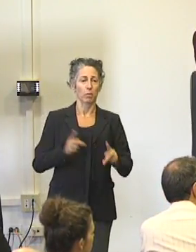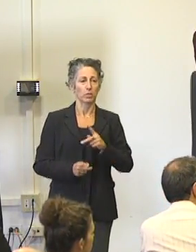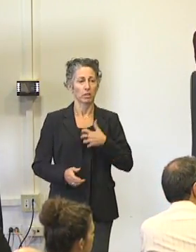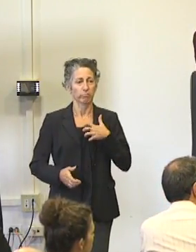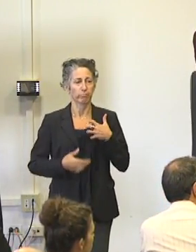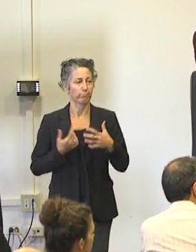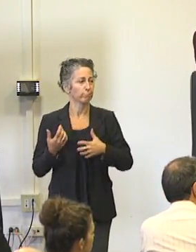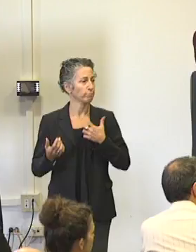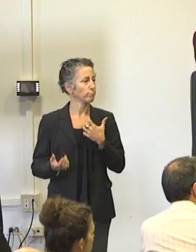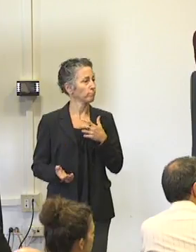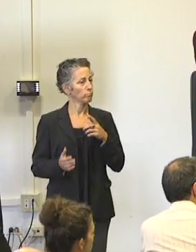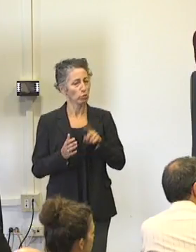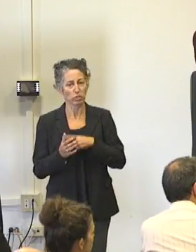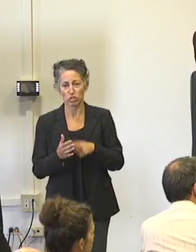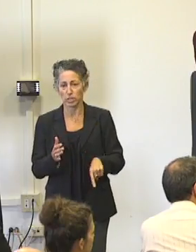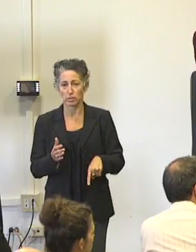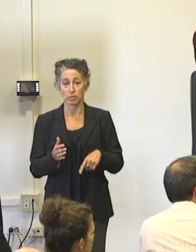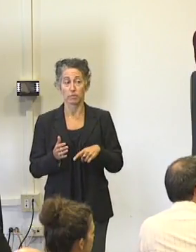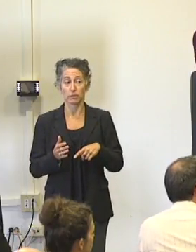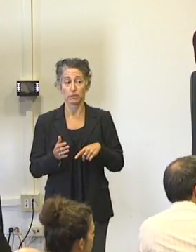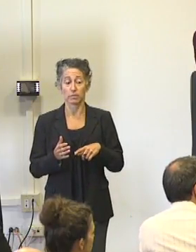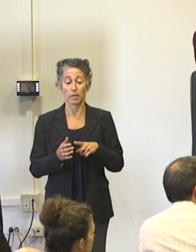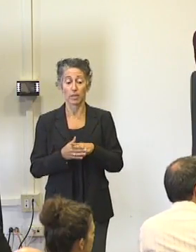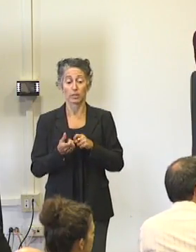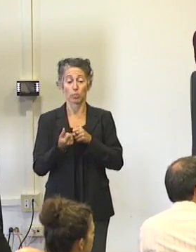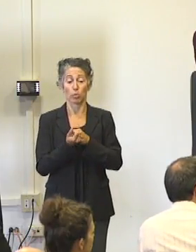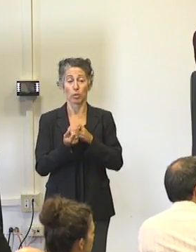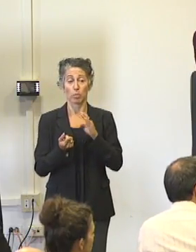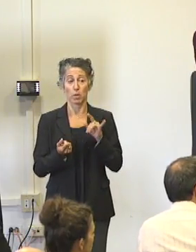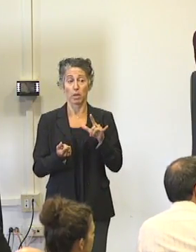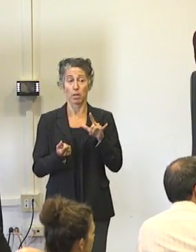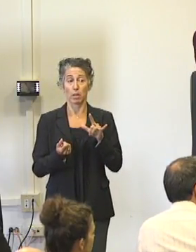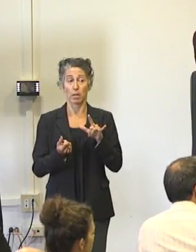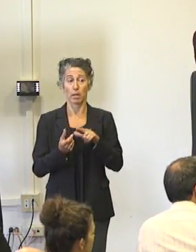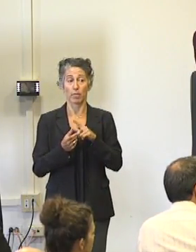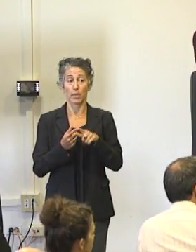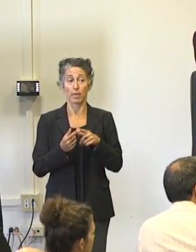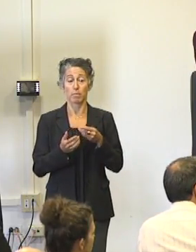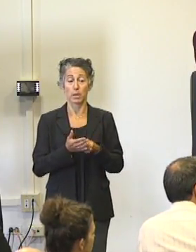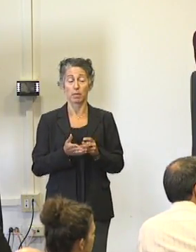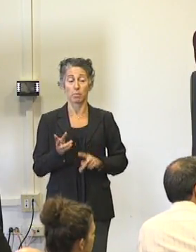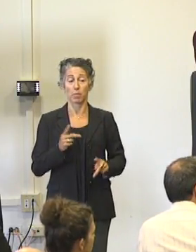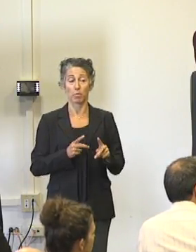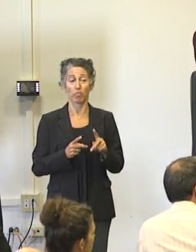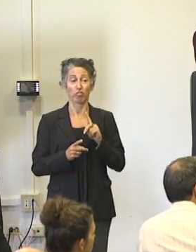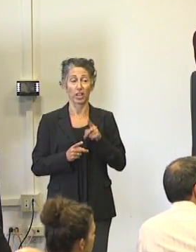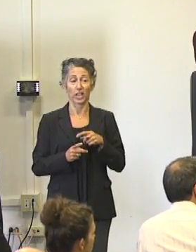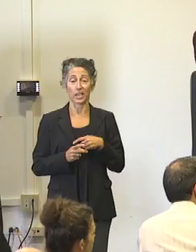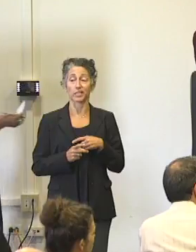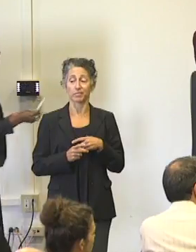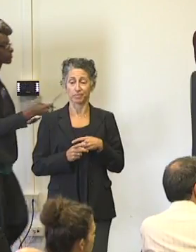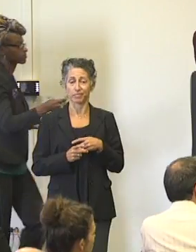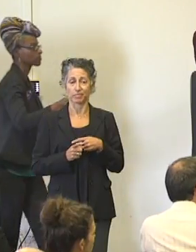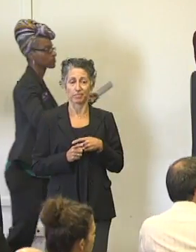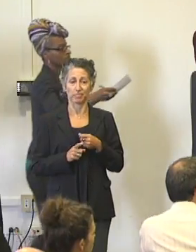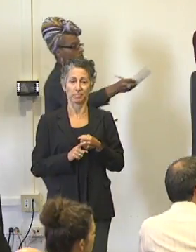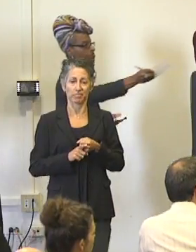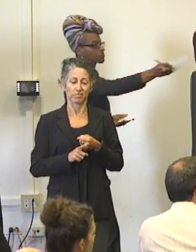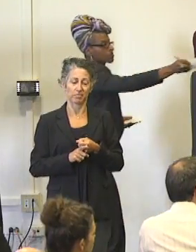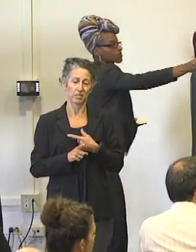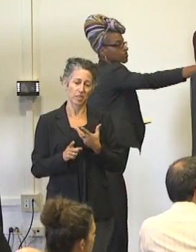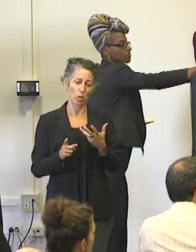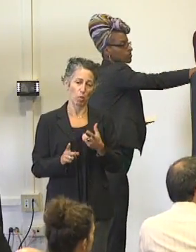this this bill, when in fact the money people behind it were really aiming at